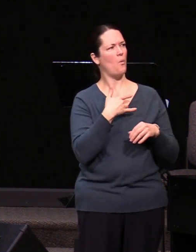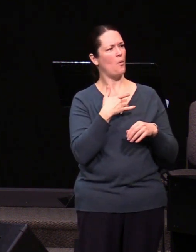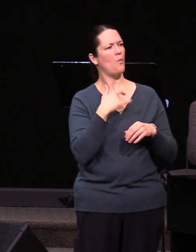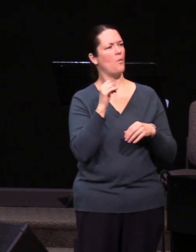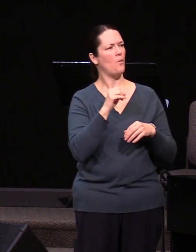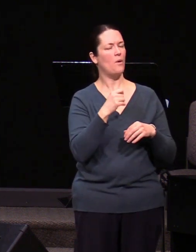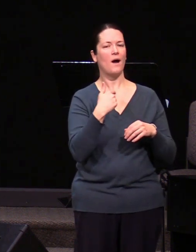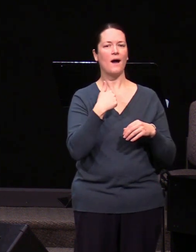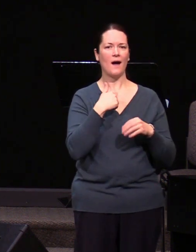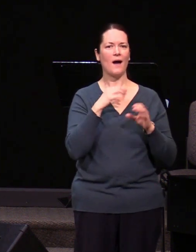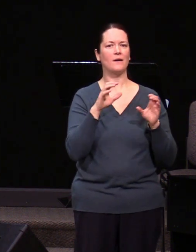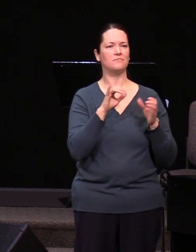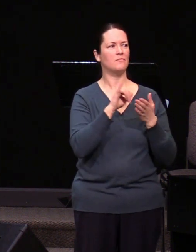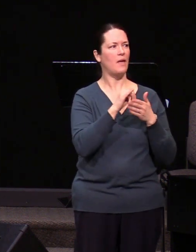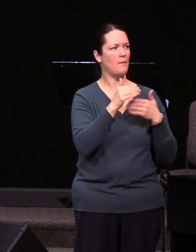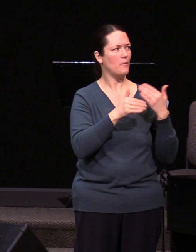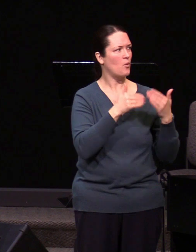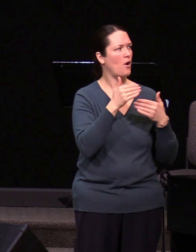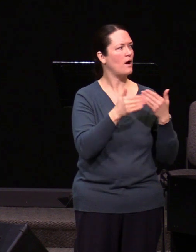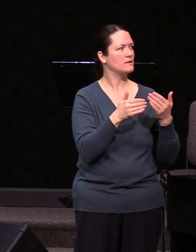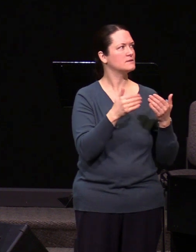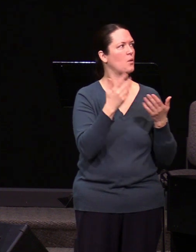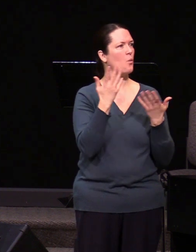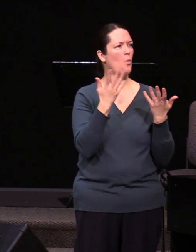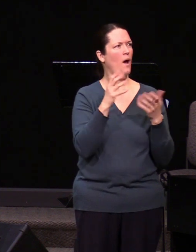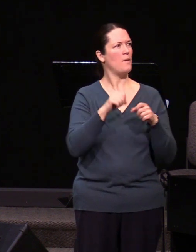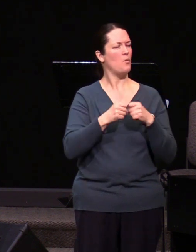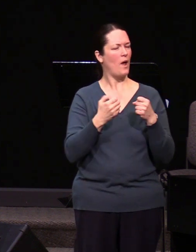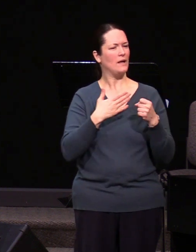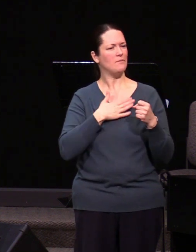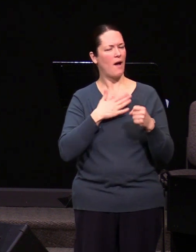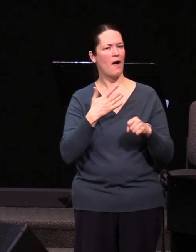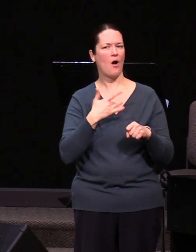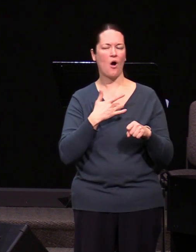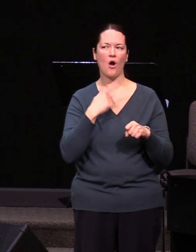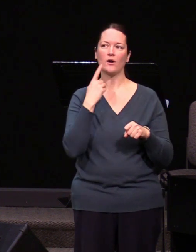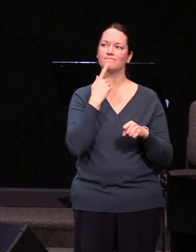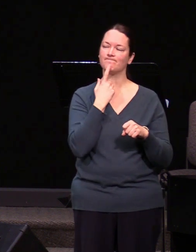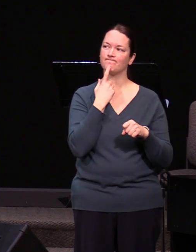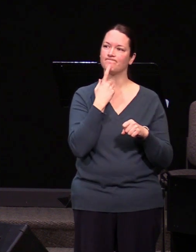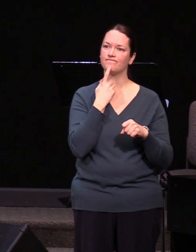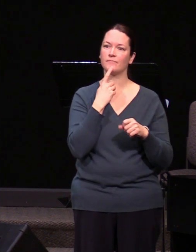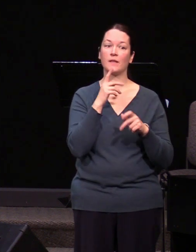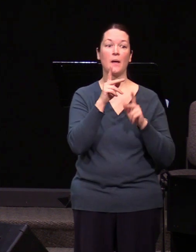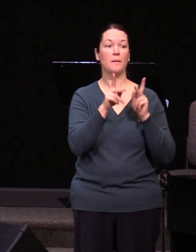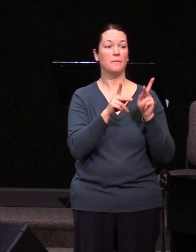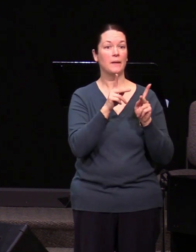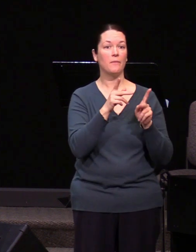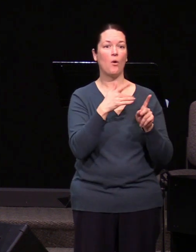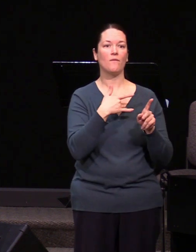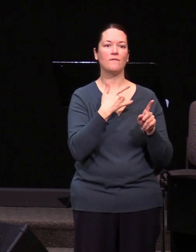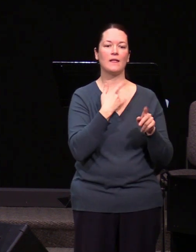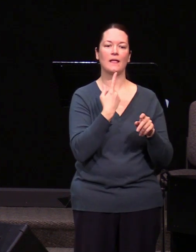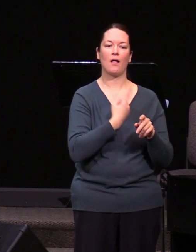I did this process, and I would say, okay, what breaks my heart? What breaks my heart is people who feel